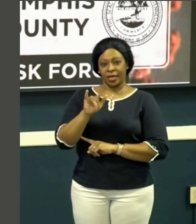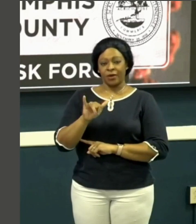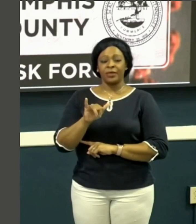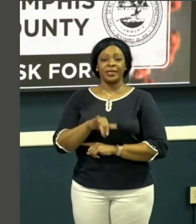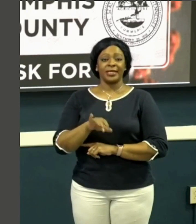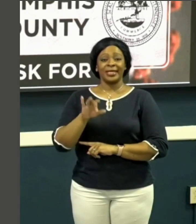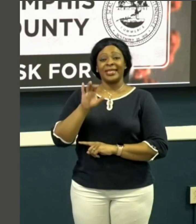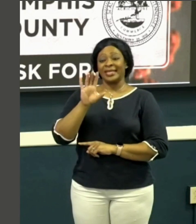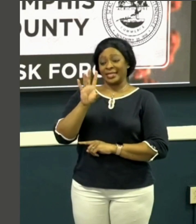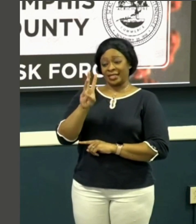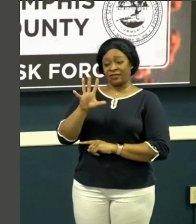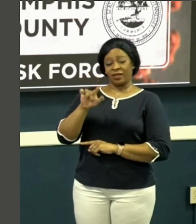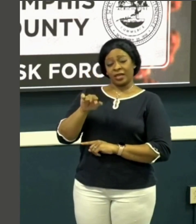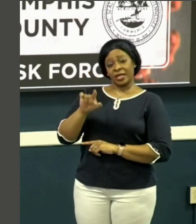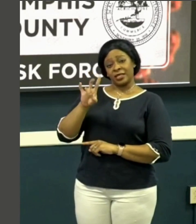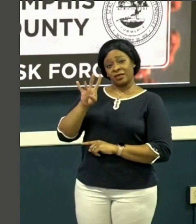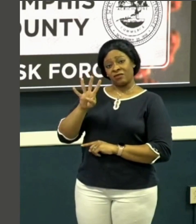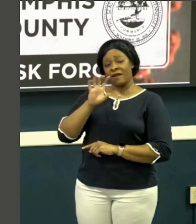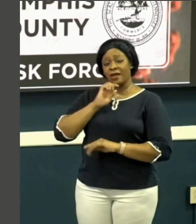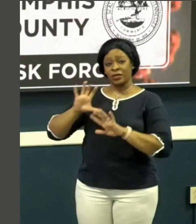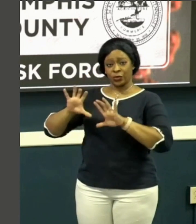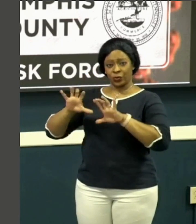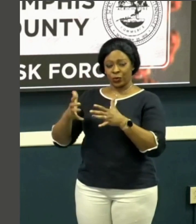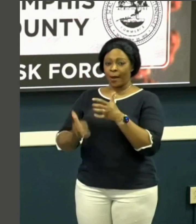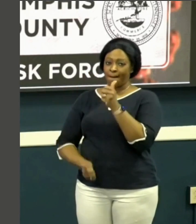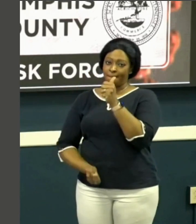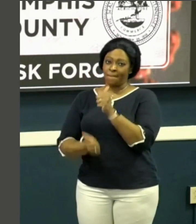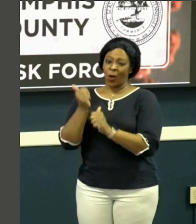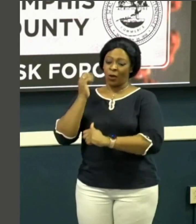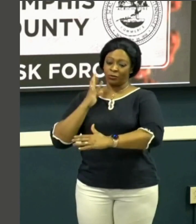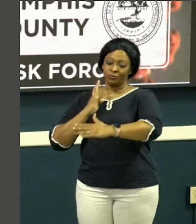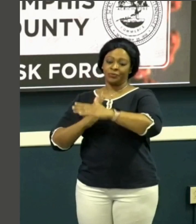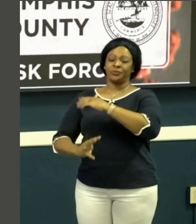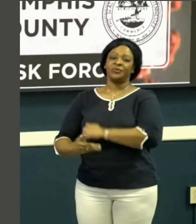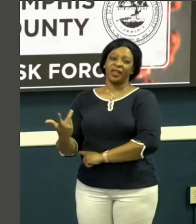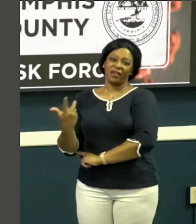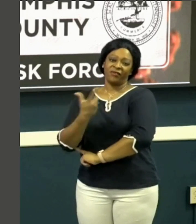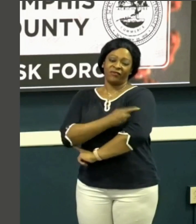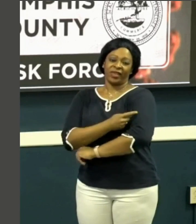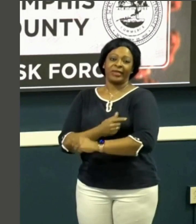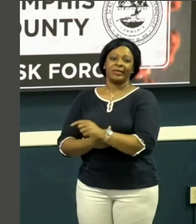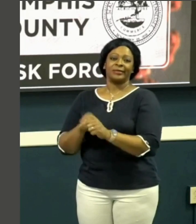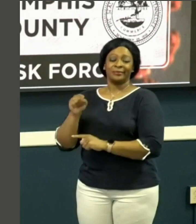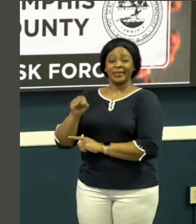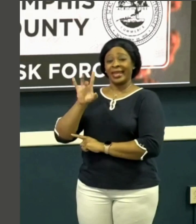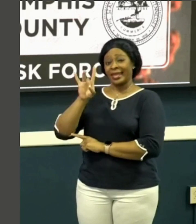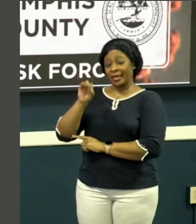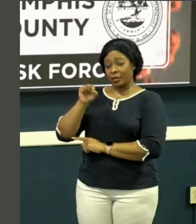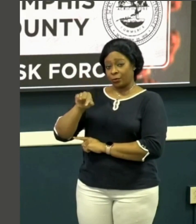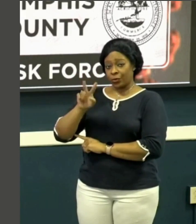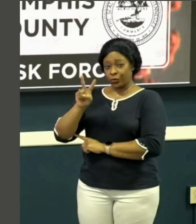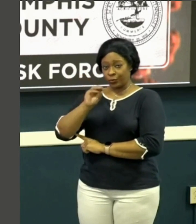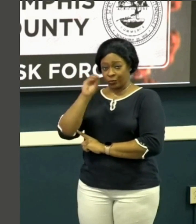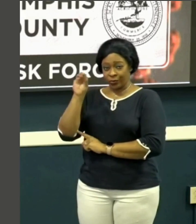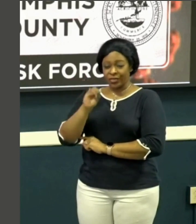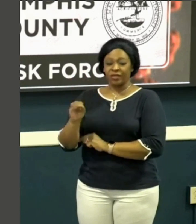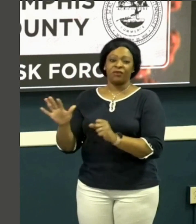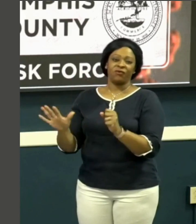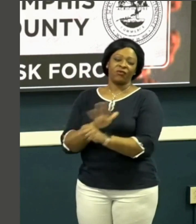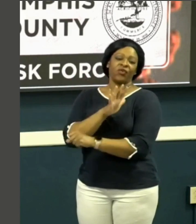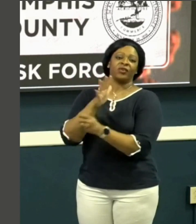age 65 to 74 population is the most heavily vaccinated, with 80.2%